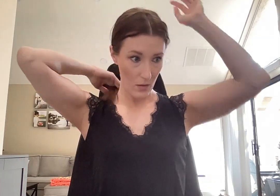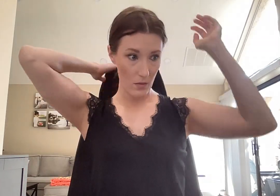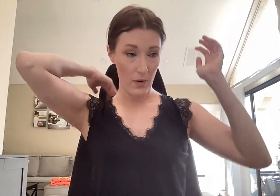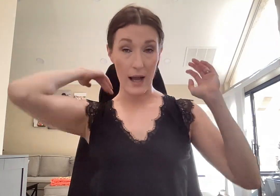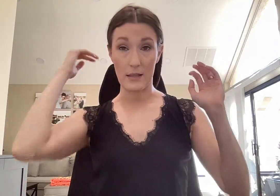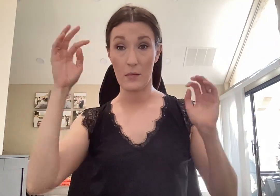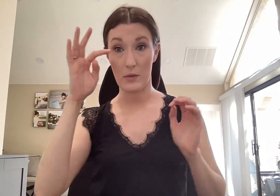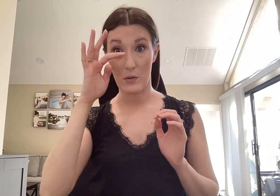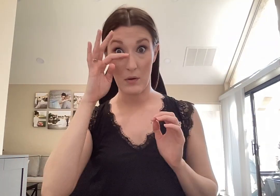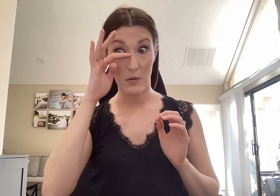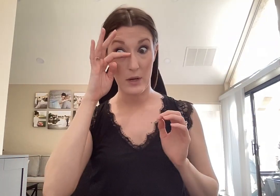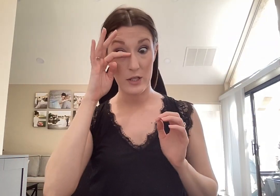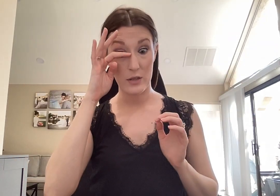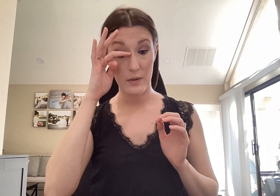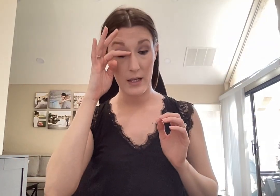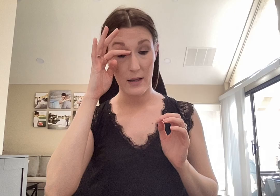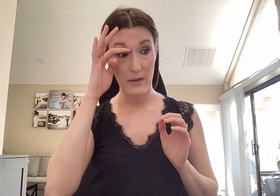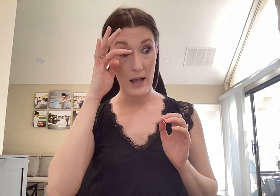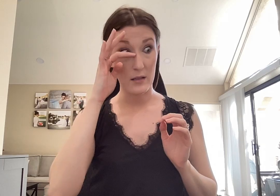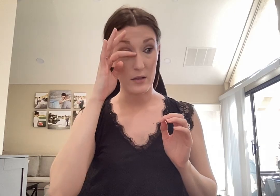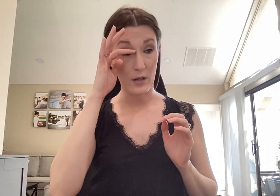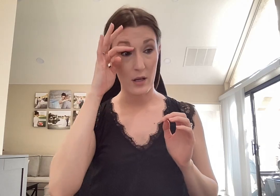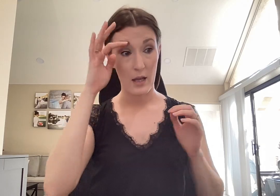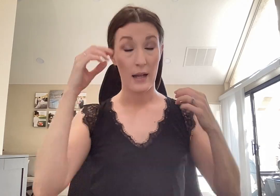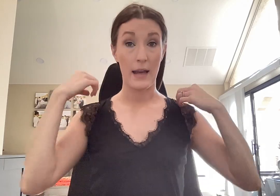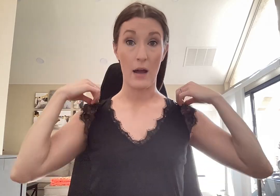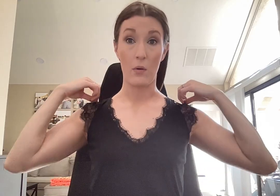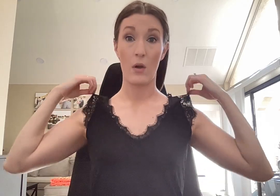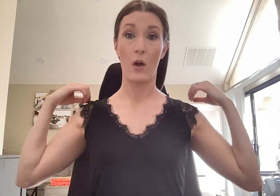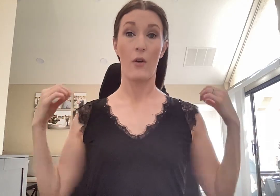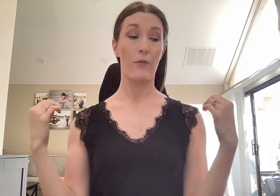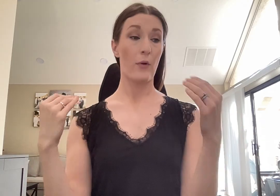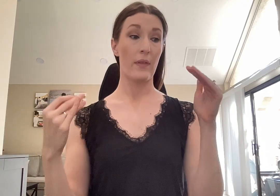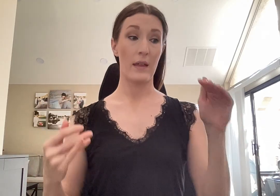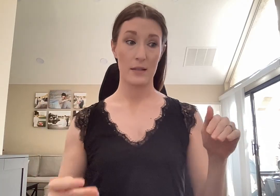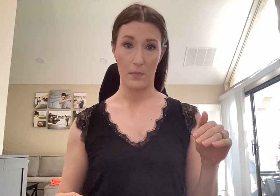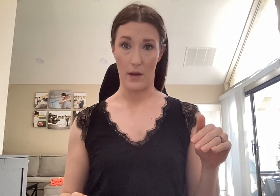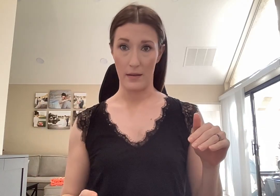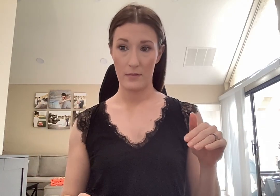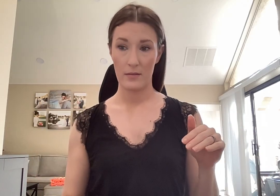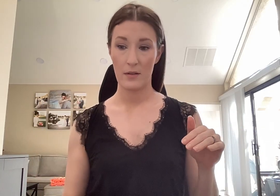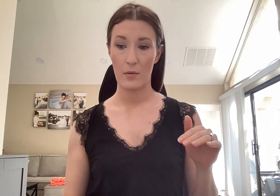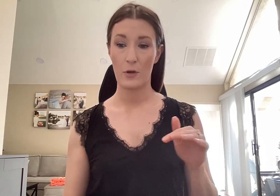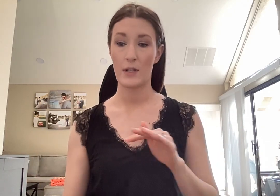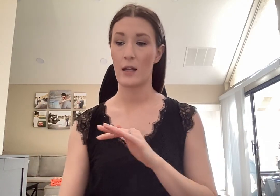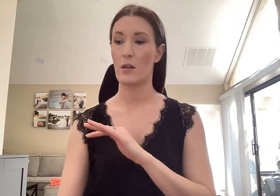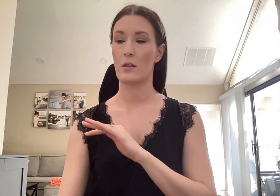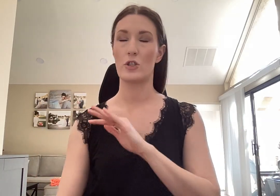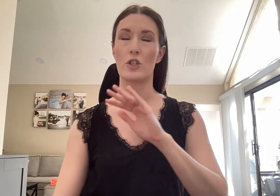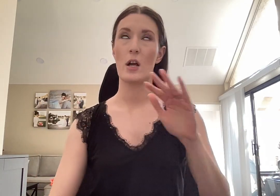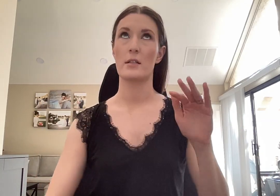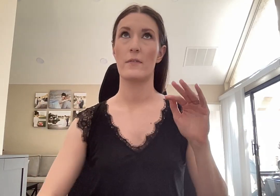We're asking rhetorical questions, we're going to give the answer. Now, for this one, just